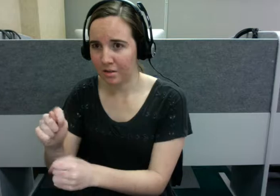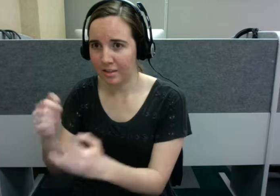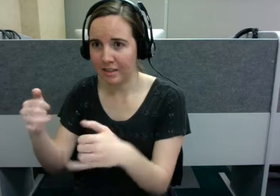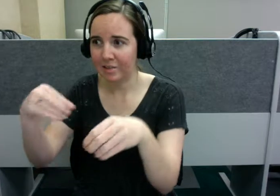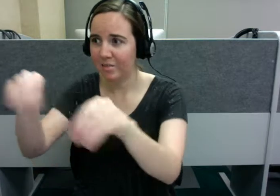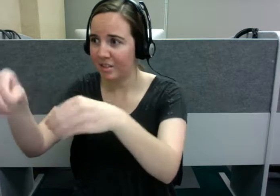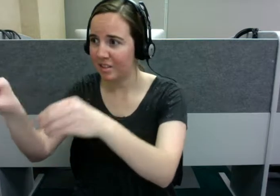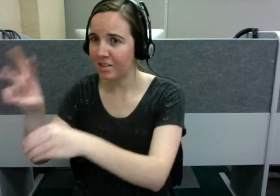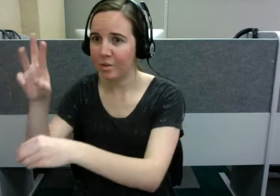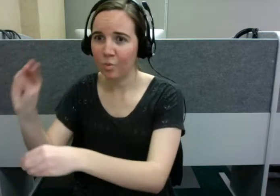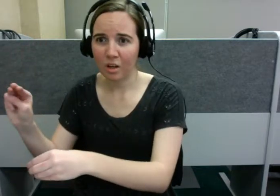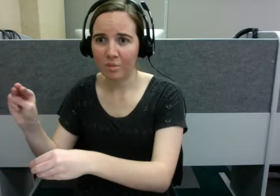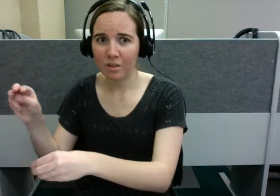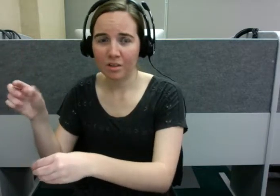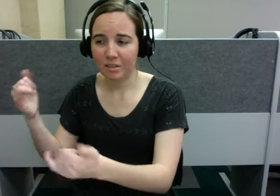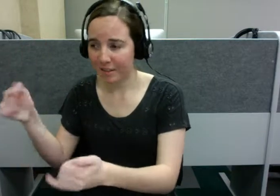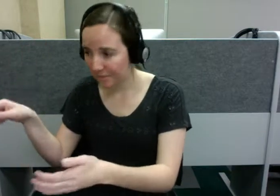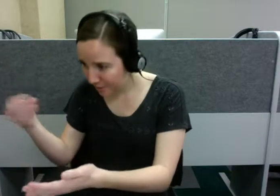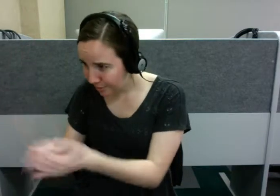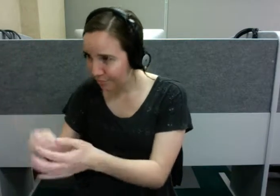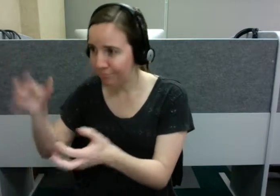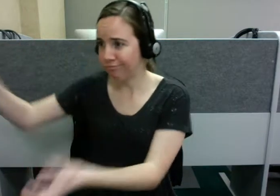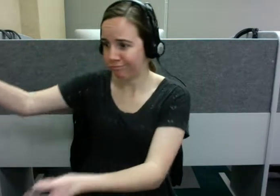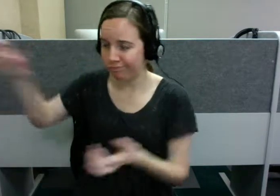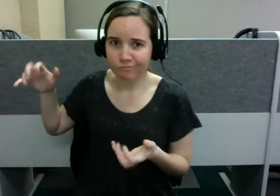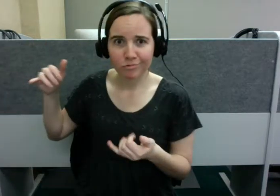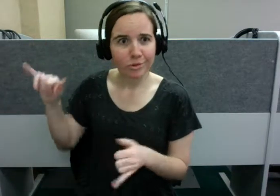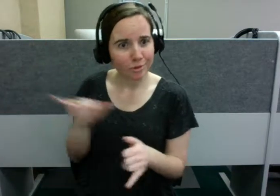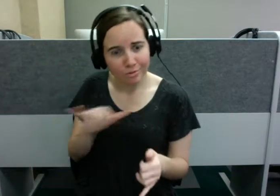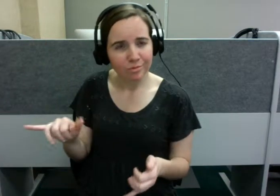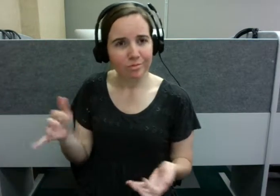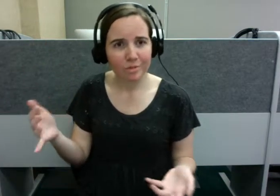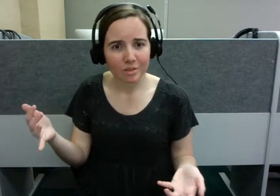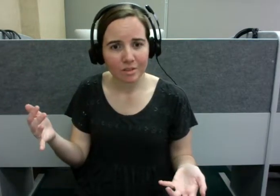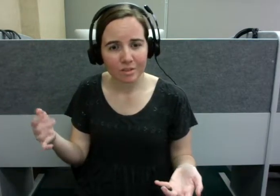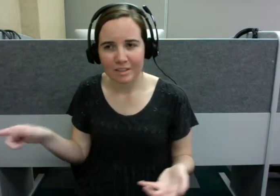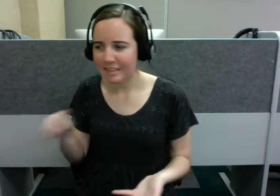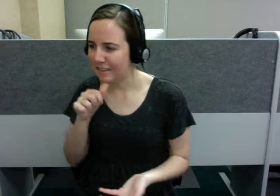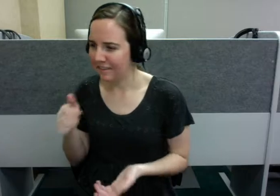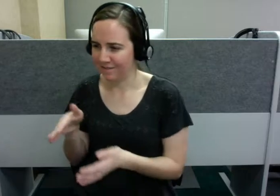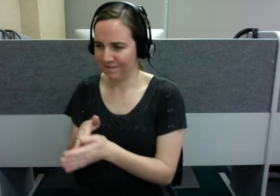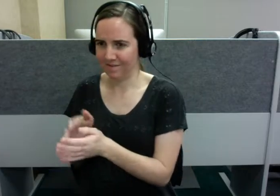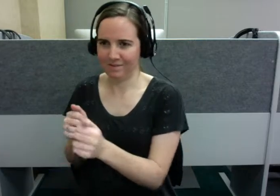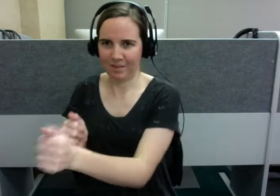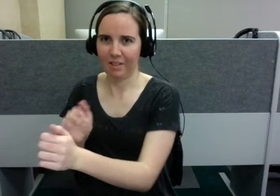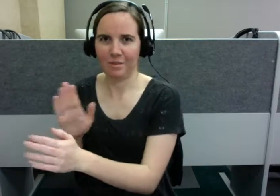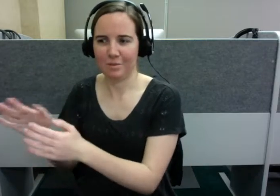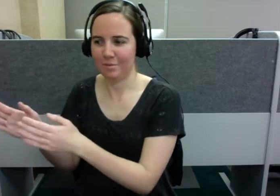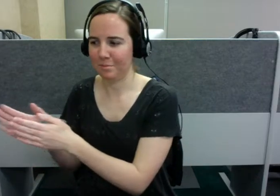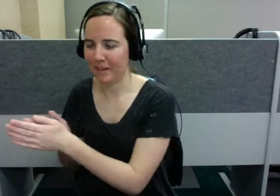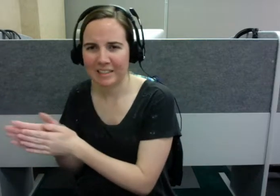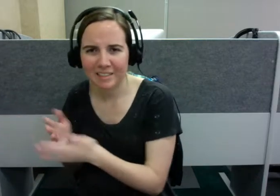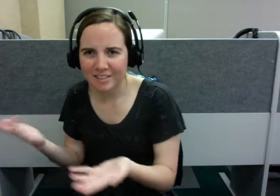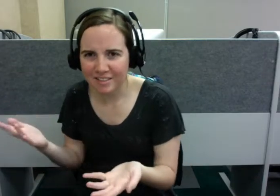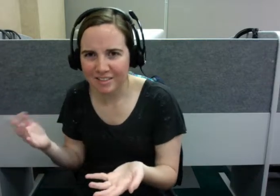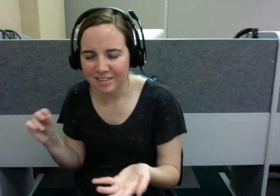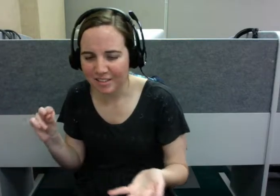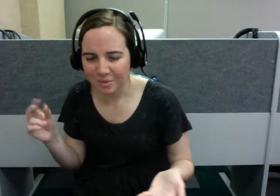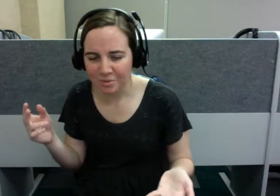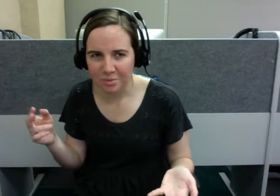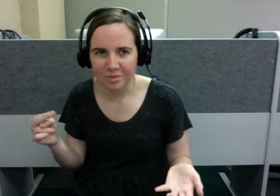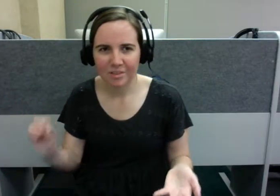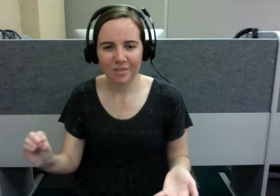selling them to Walmart, right? He didn't follow his passion. The guy's, come on, So I started to look at